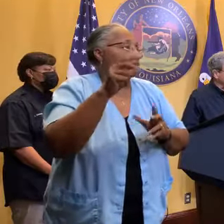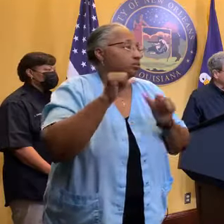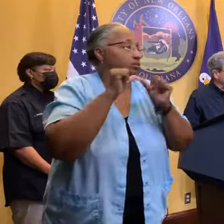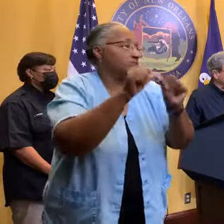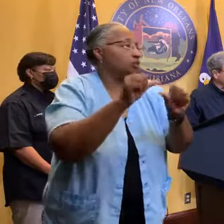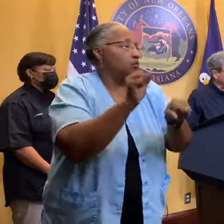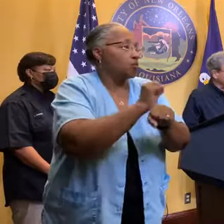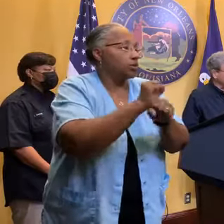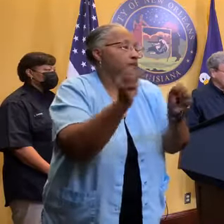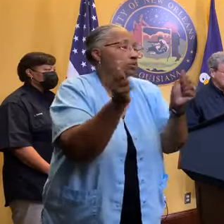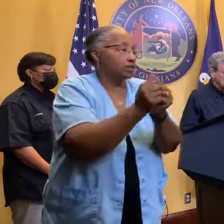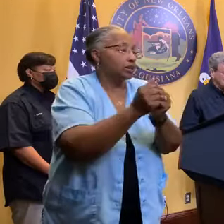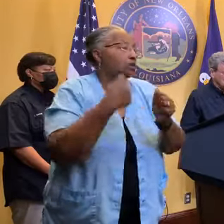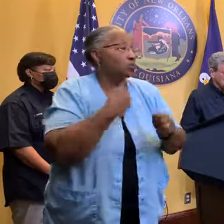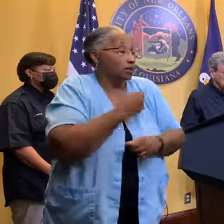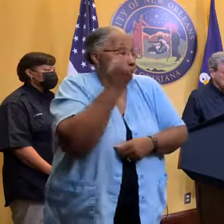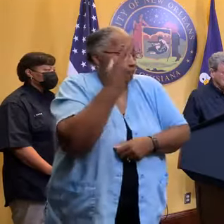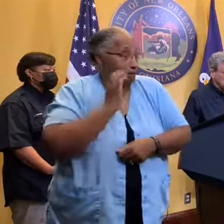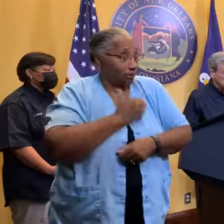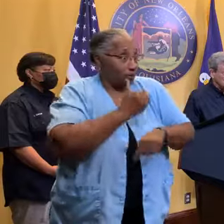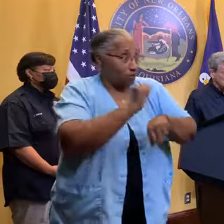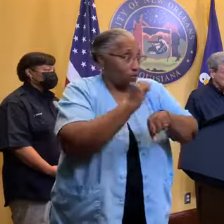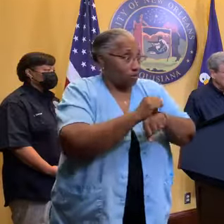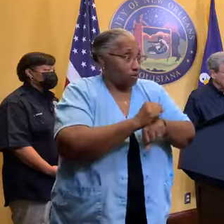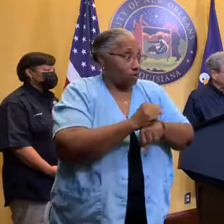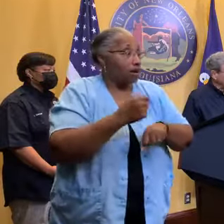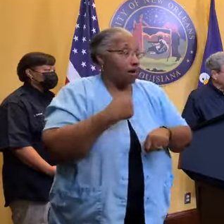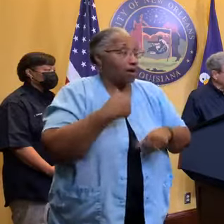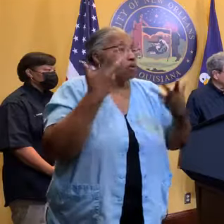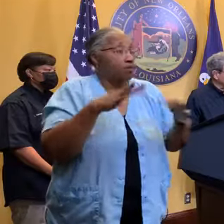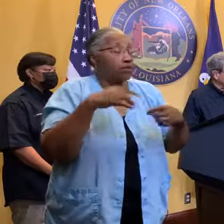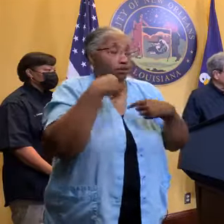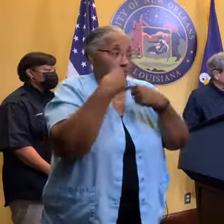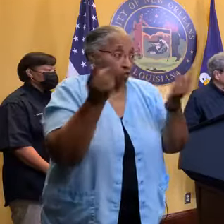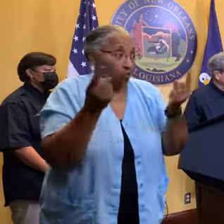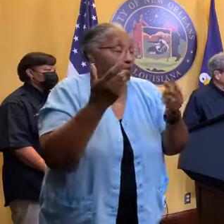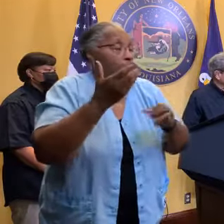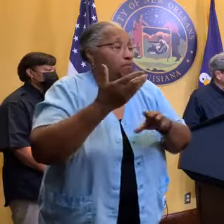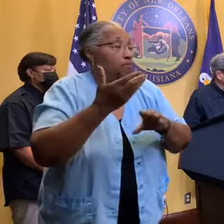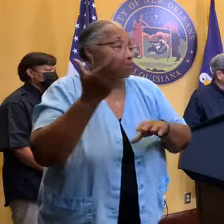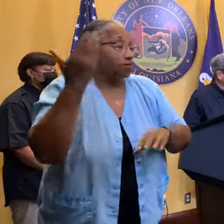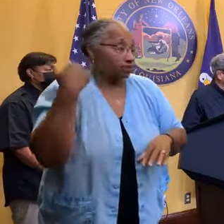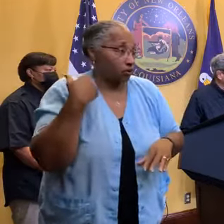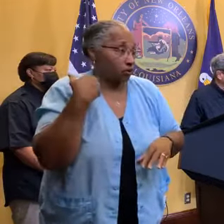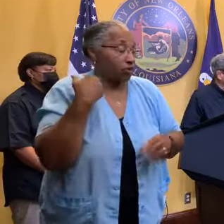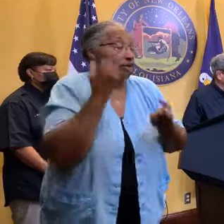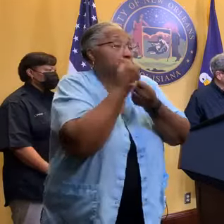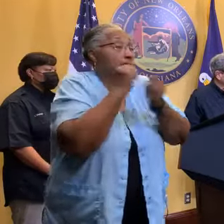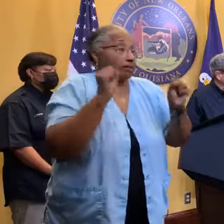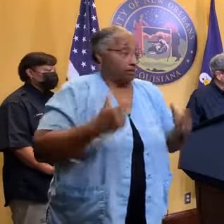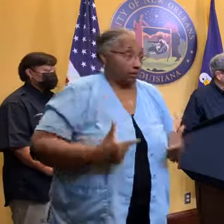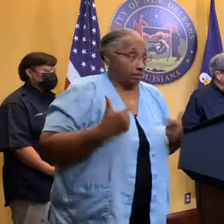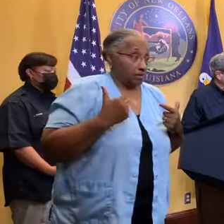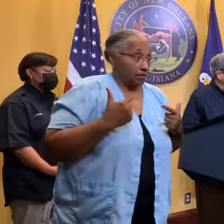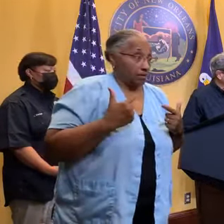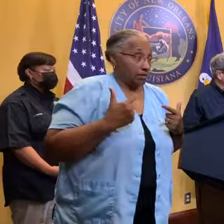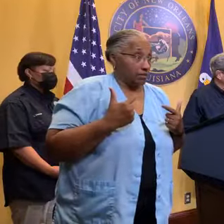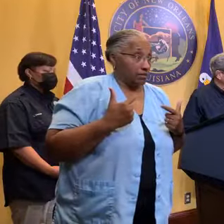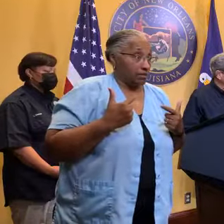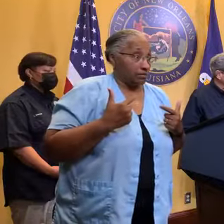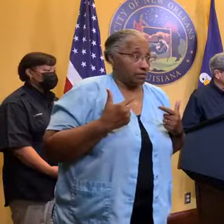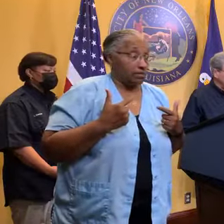our mission, and it's very simple. You've heard me say it before. It's to save lives,